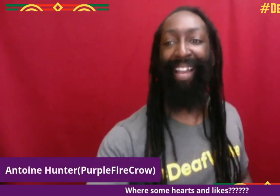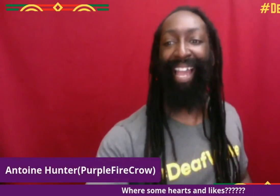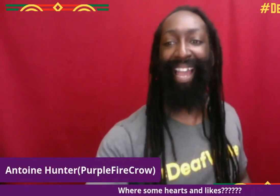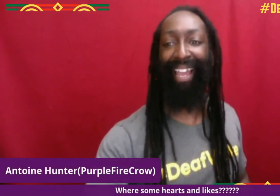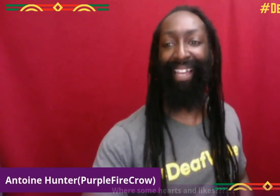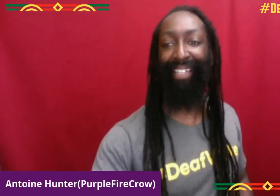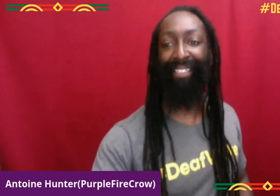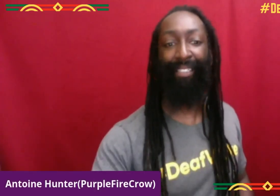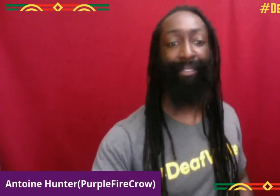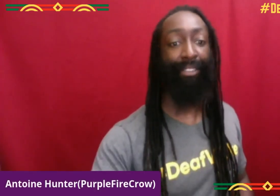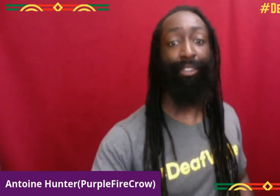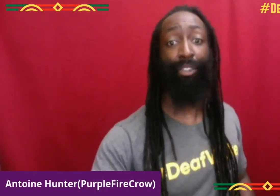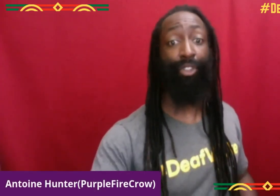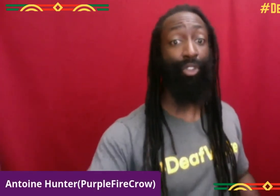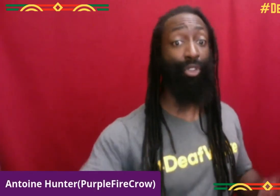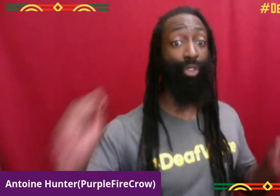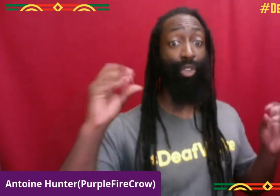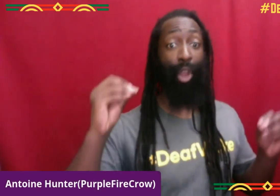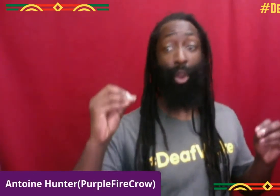clicks, clicks.